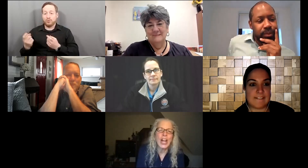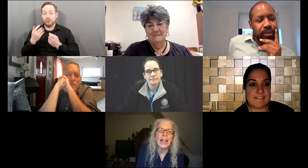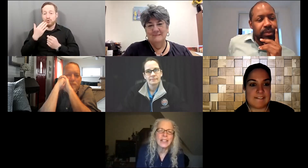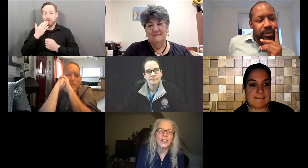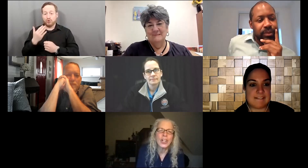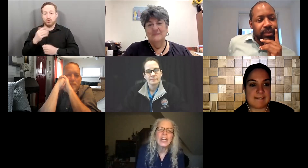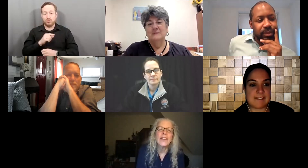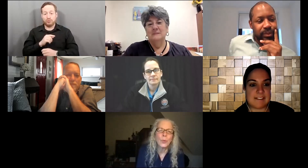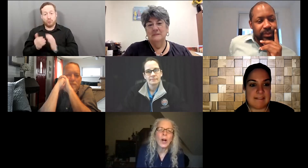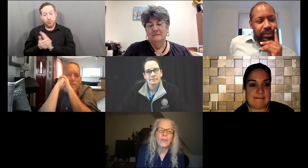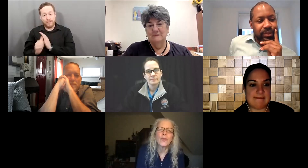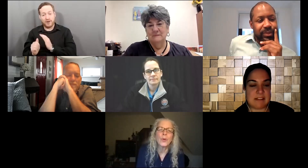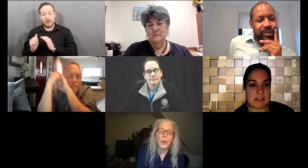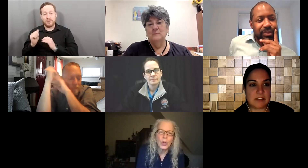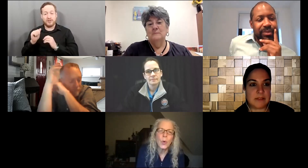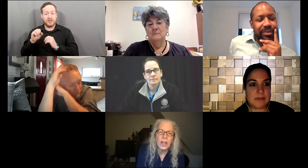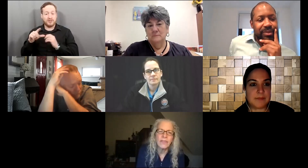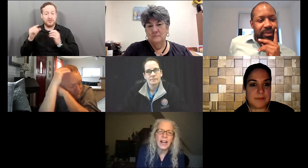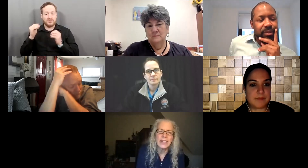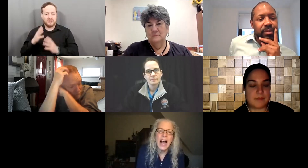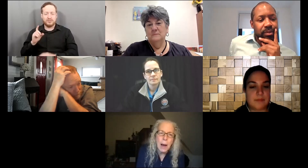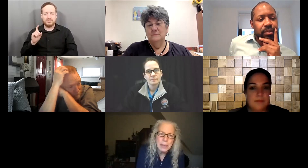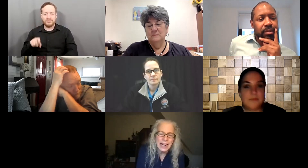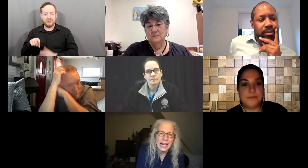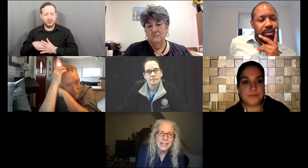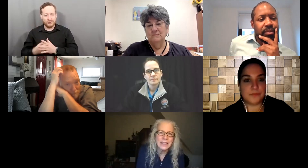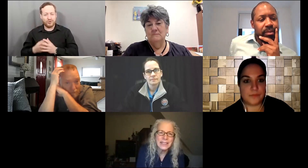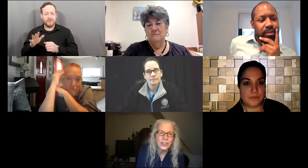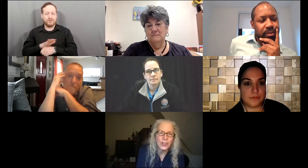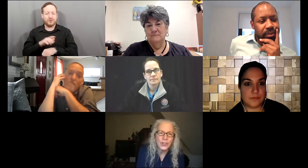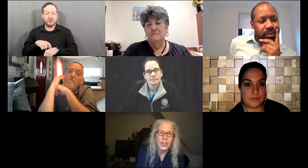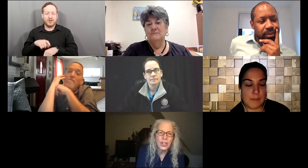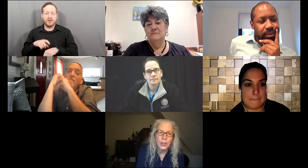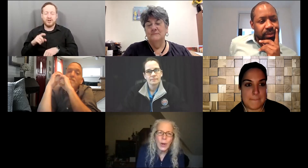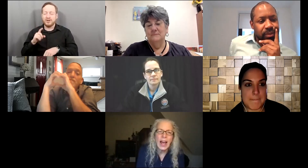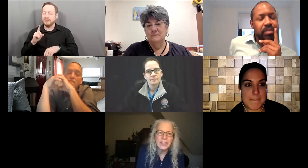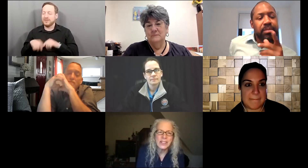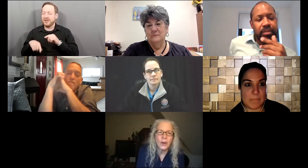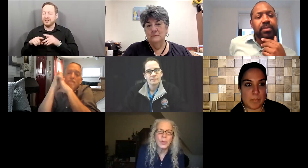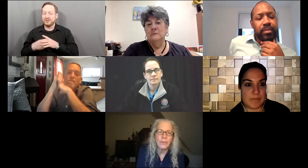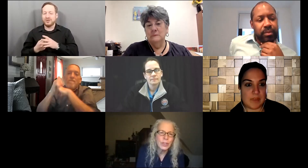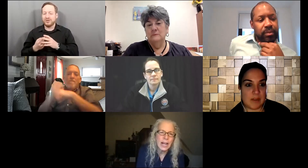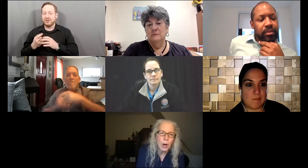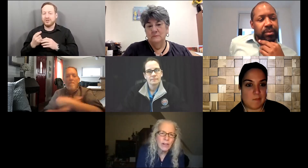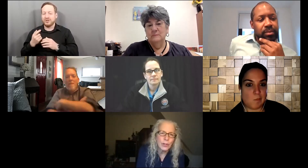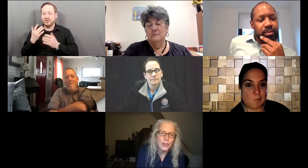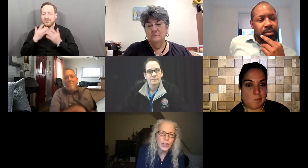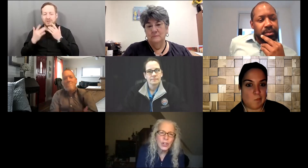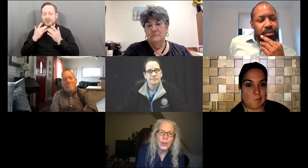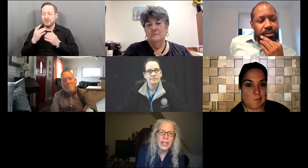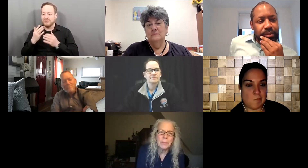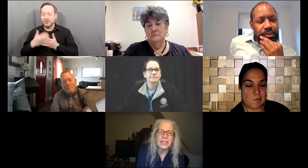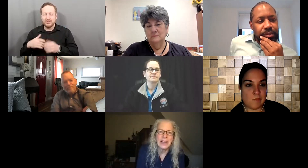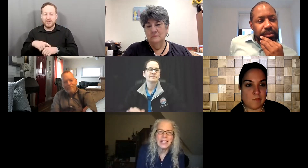huge challenge. If you want to recruit good, qualified, competent ASL teachers, you have to start with full-time offers.